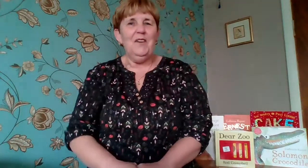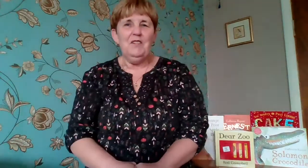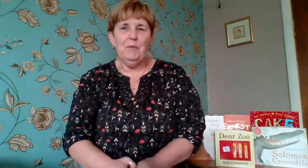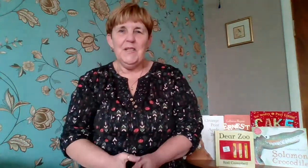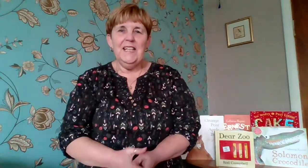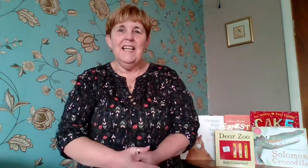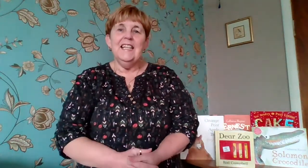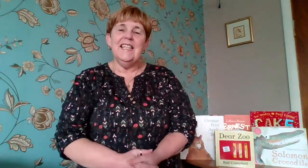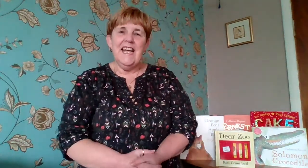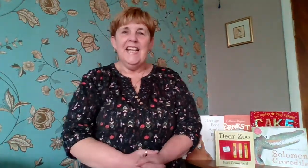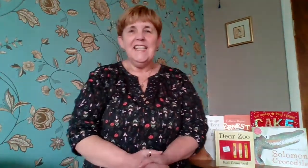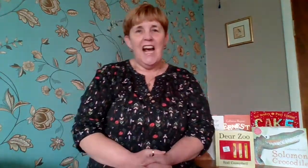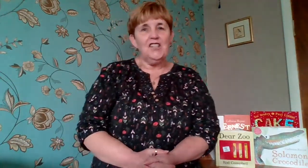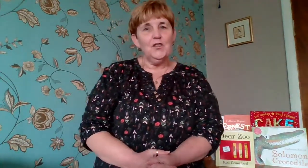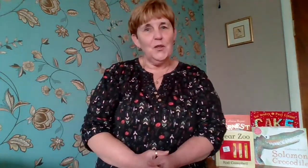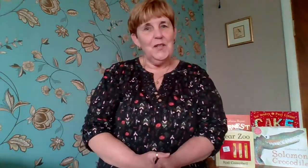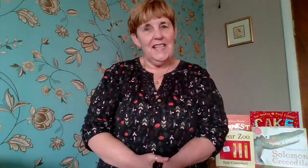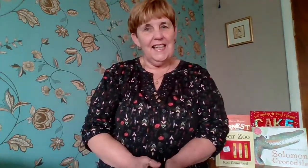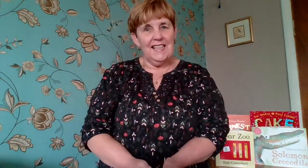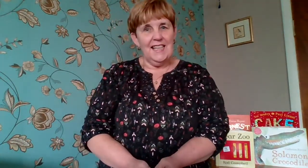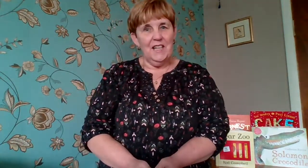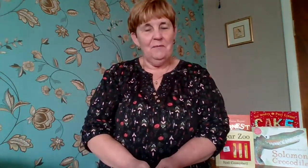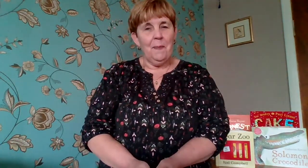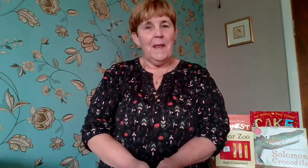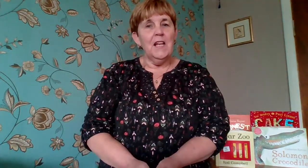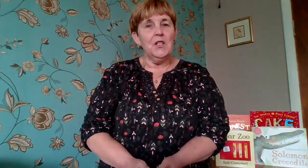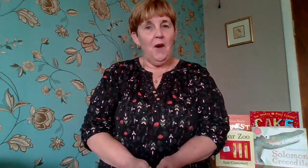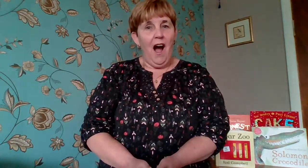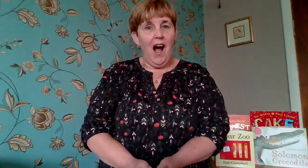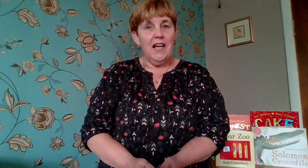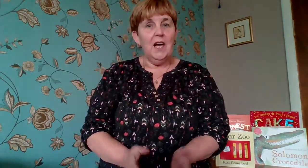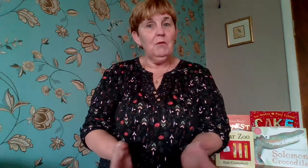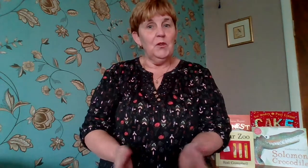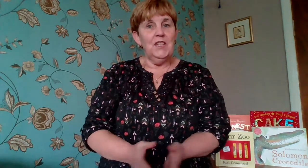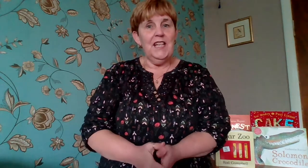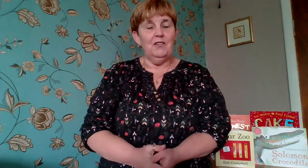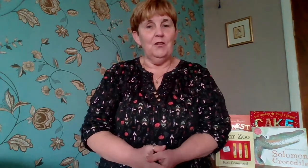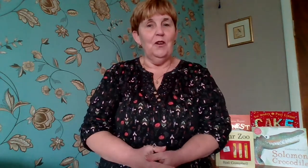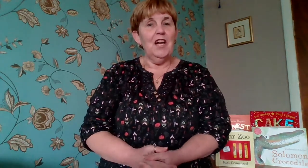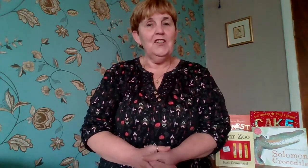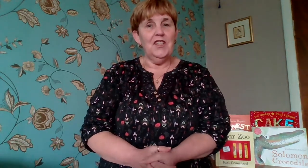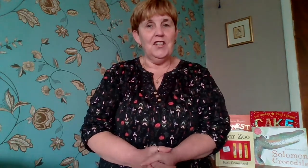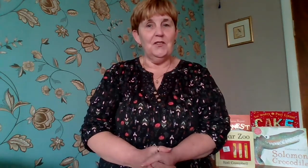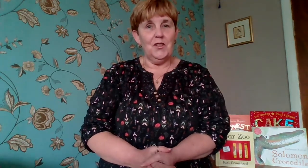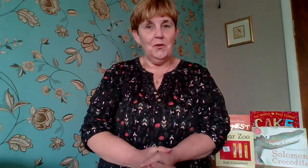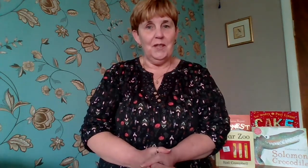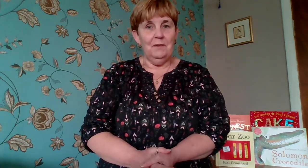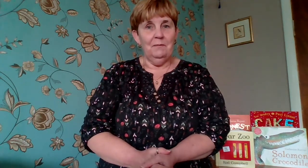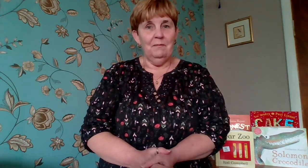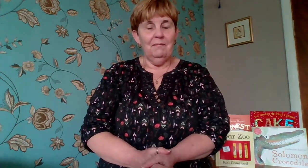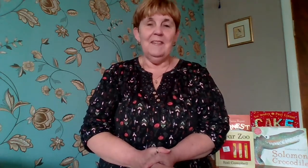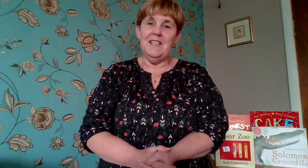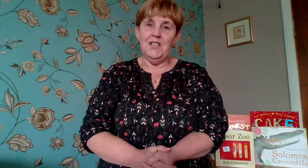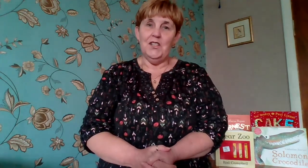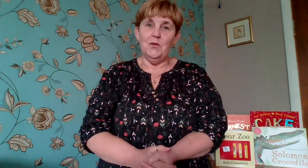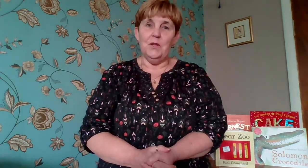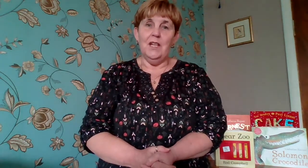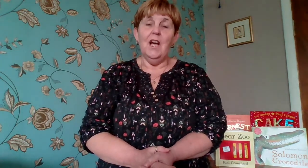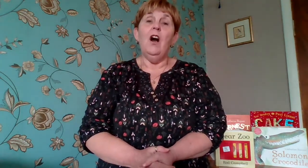Hello everybody, today is National Storytelling Day, so I am going to tell you a traditional story. This is the story